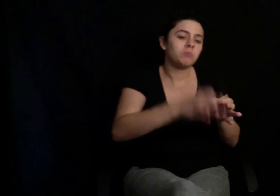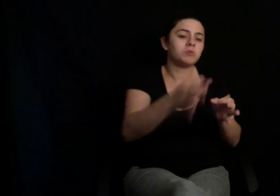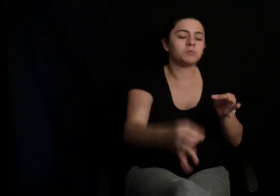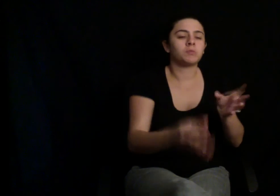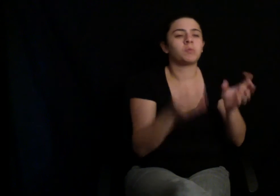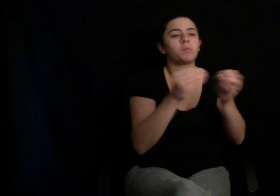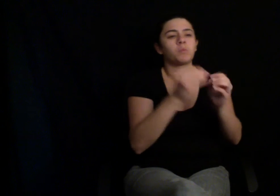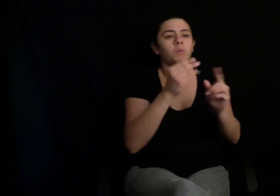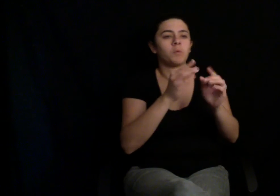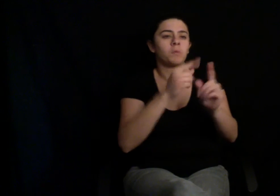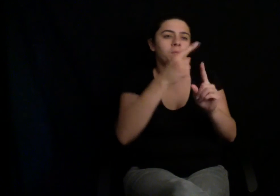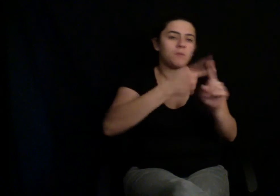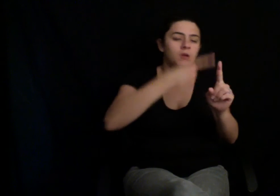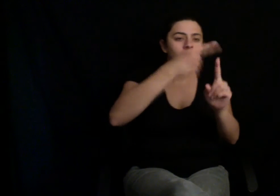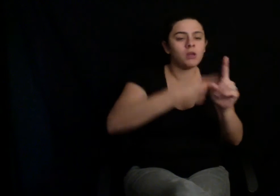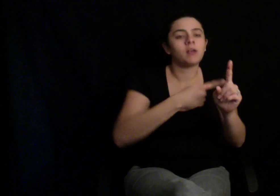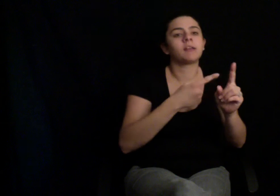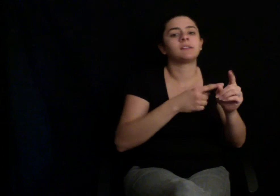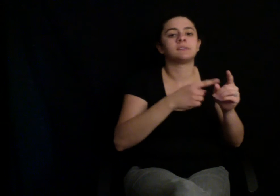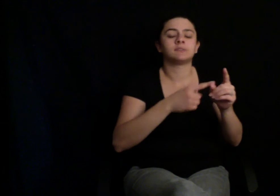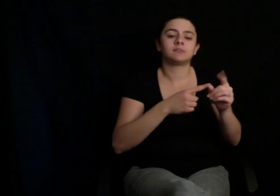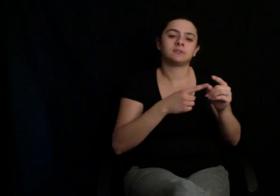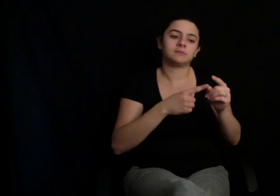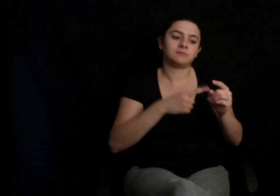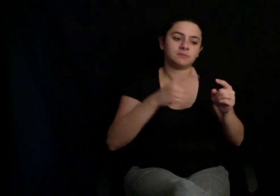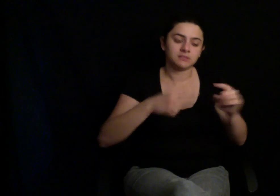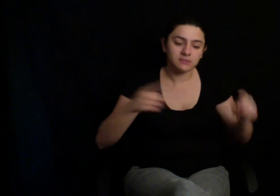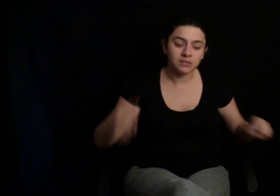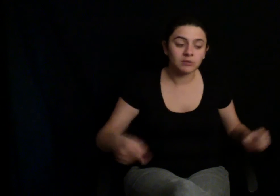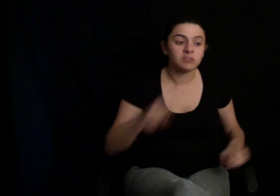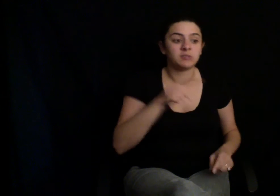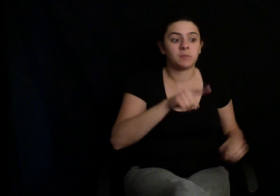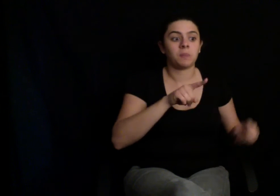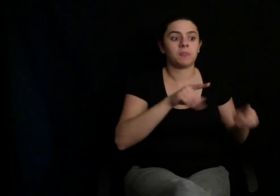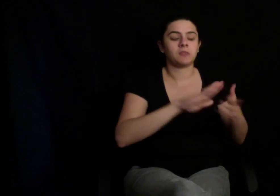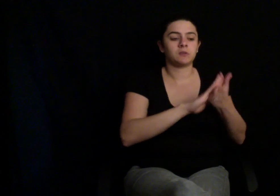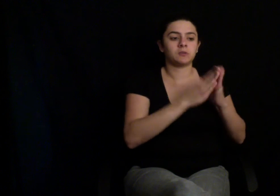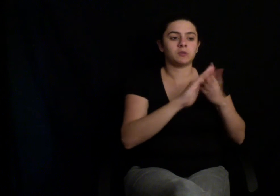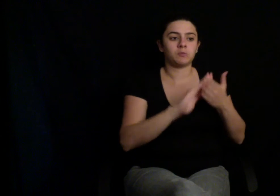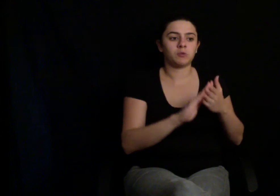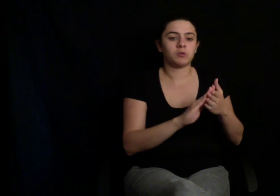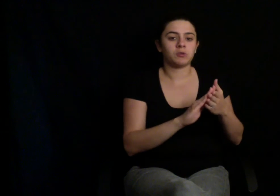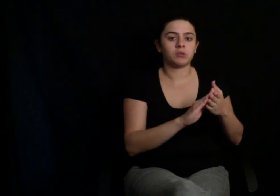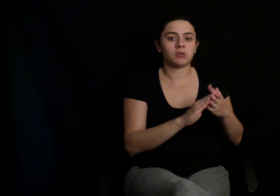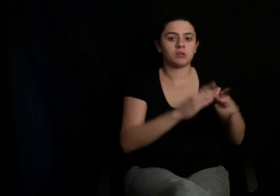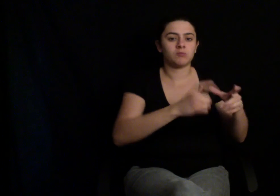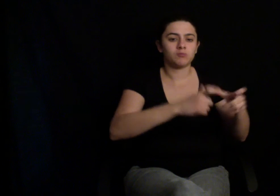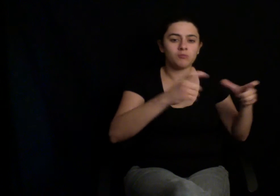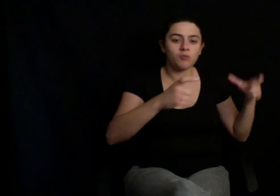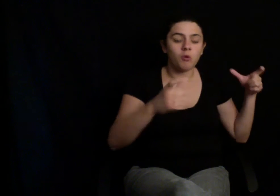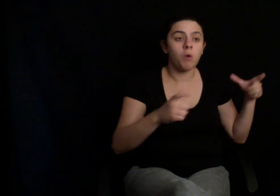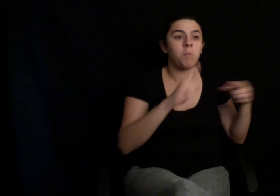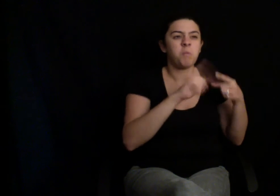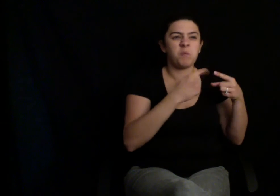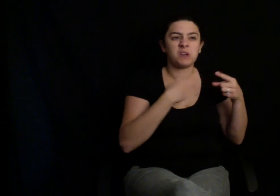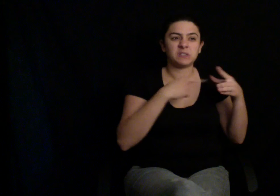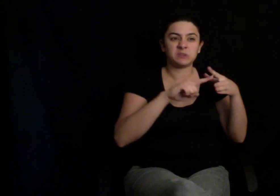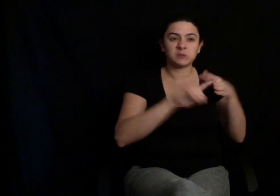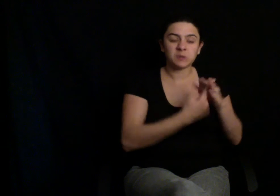recovery community, and it's the largest on the internet to this day. At the time, I didn't realize how destructive porn was to my life. I didn't even realize I was a porn addict.